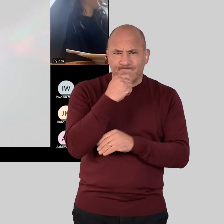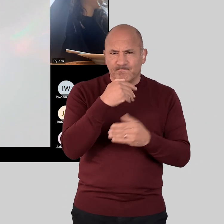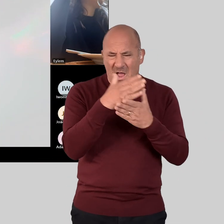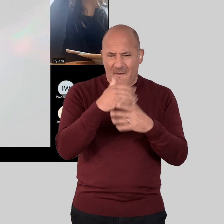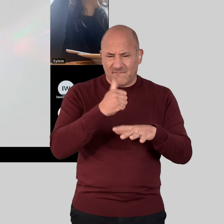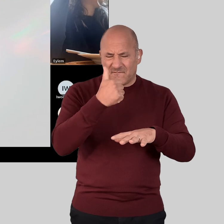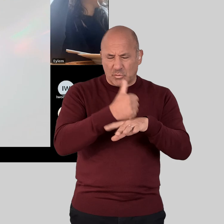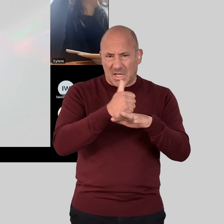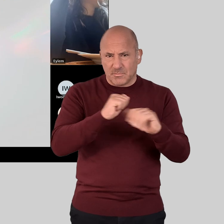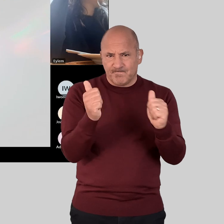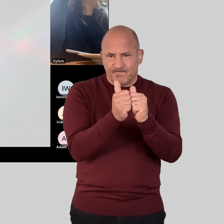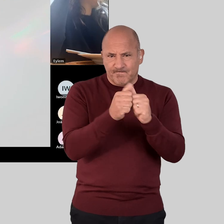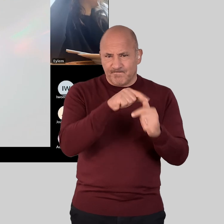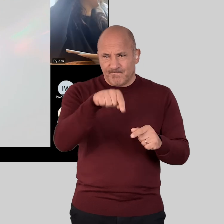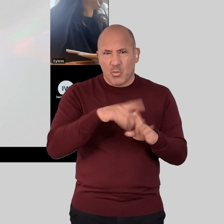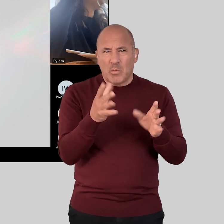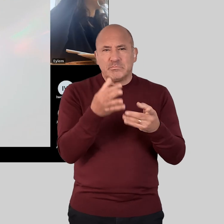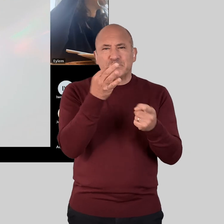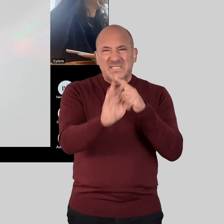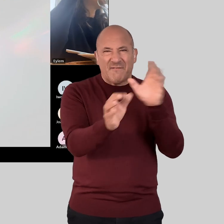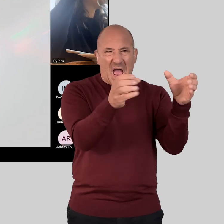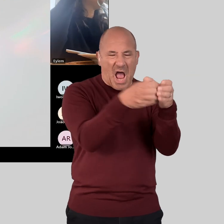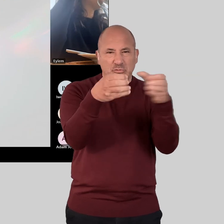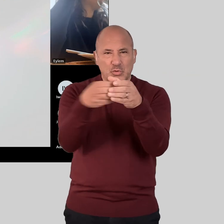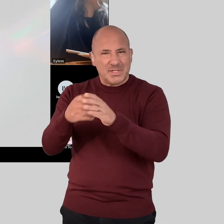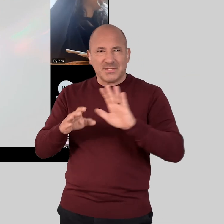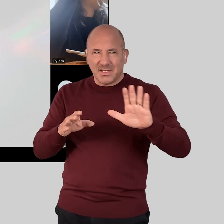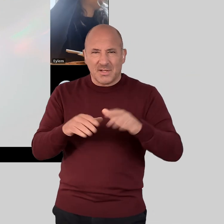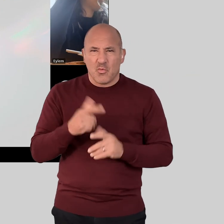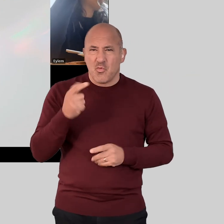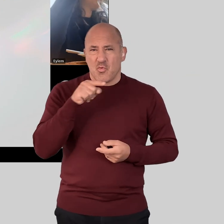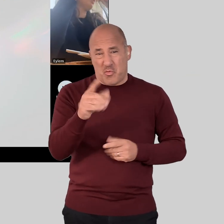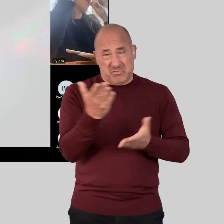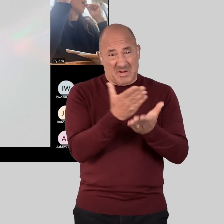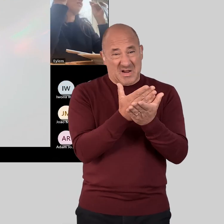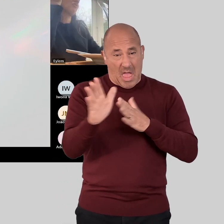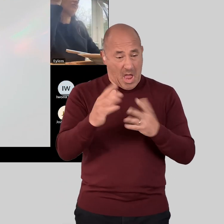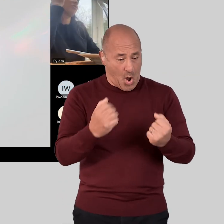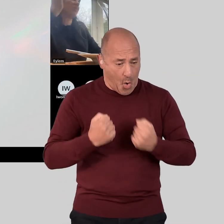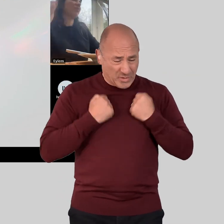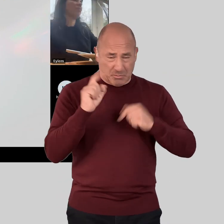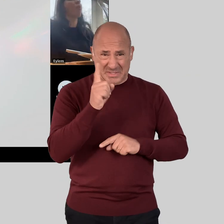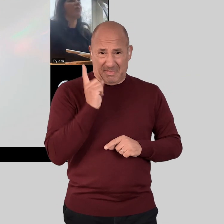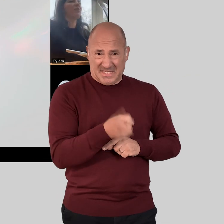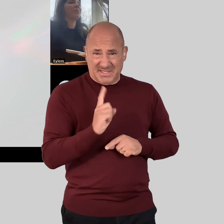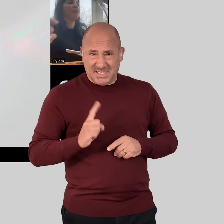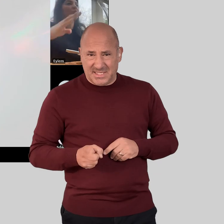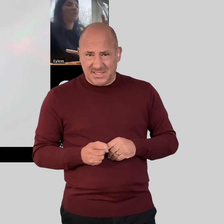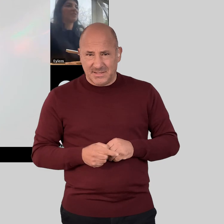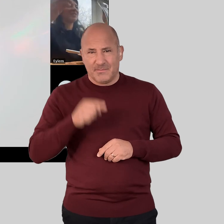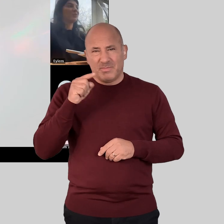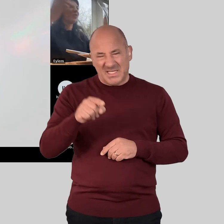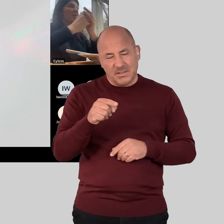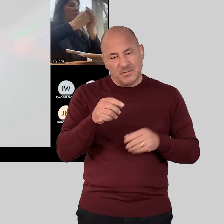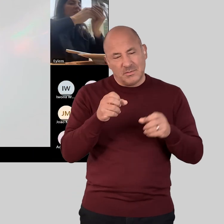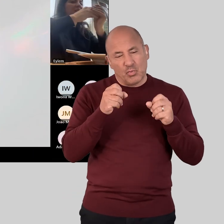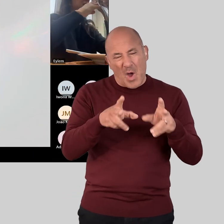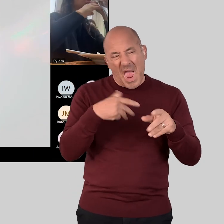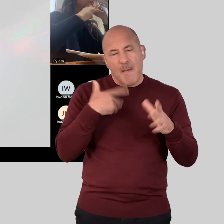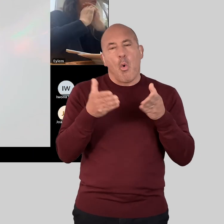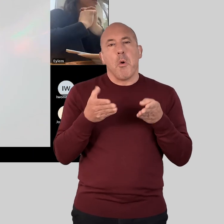Under types of ownership, these are more based on the approaches with a shared foundation rather